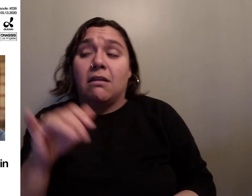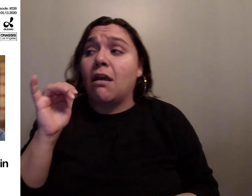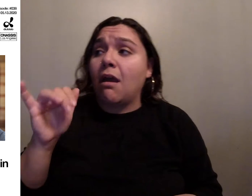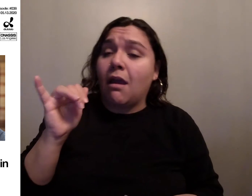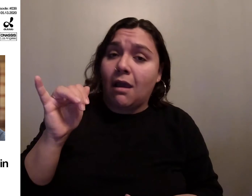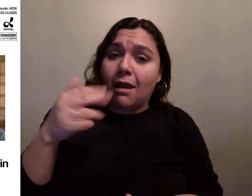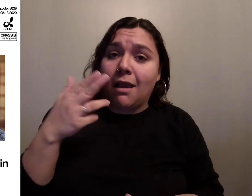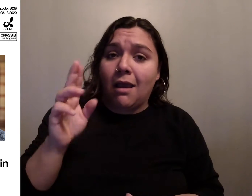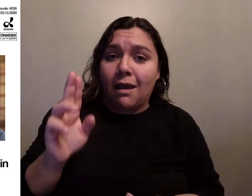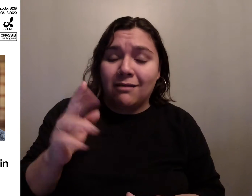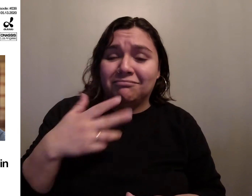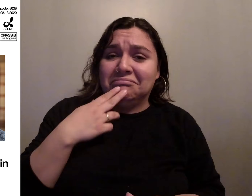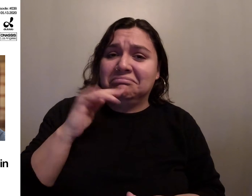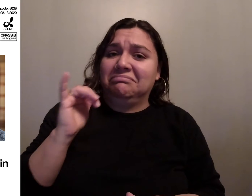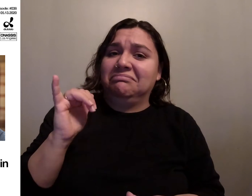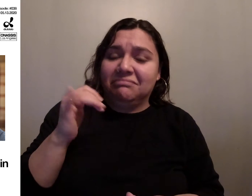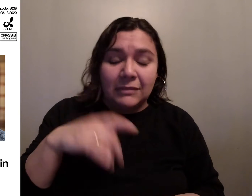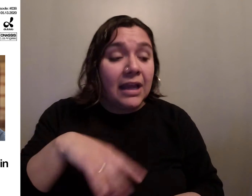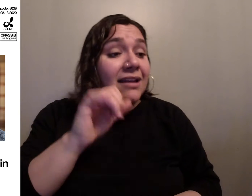tremendously regimented.